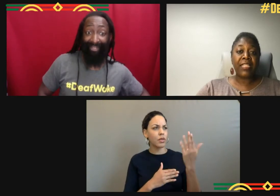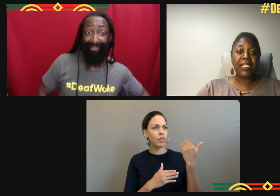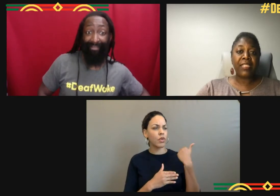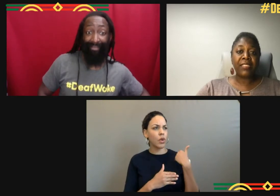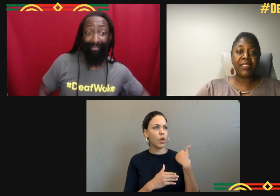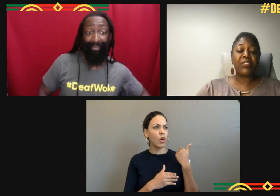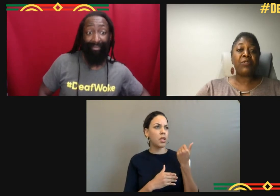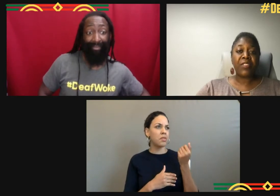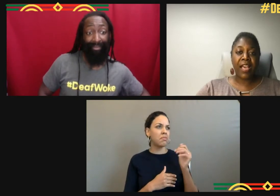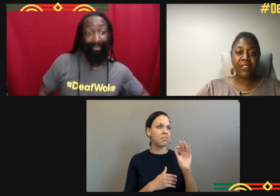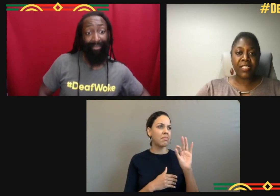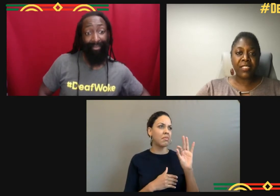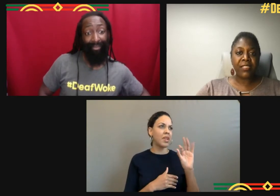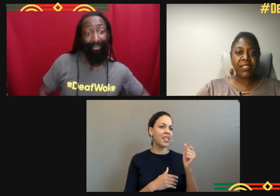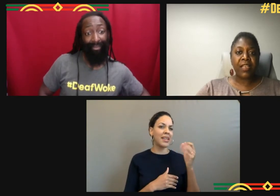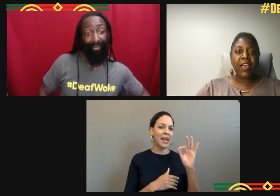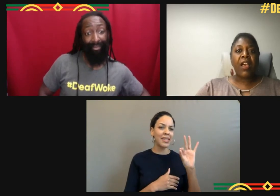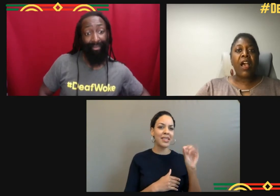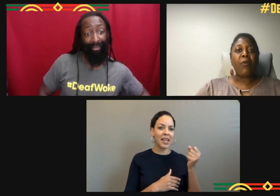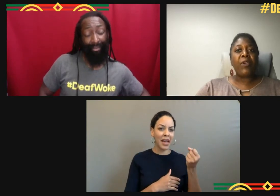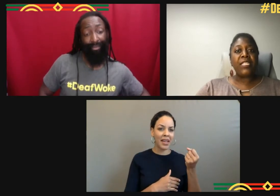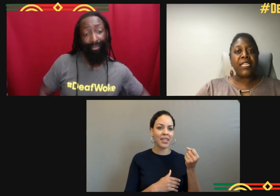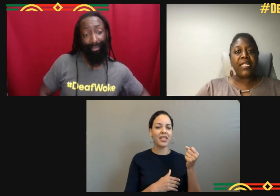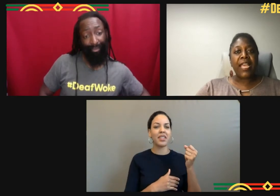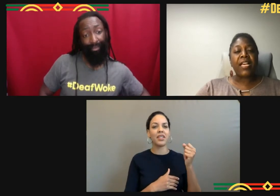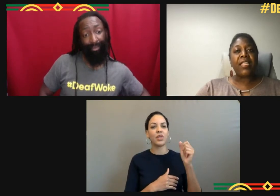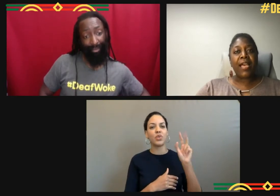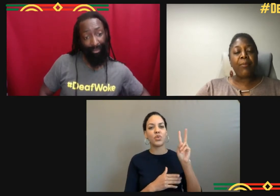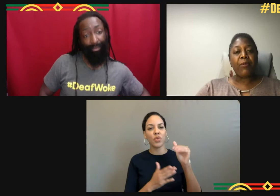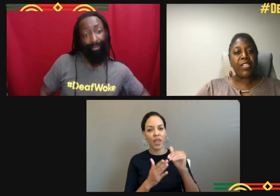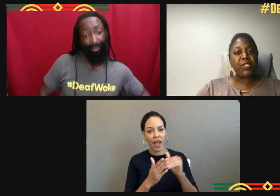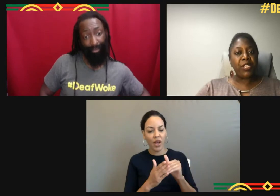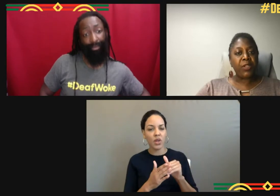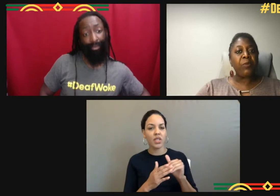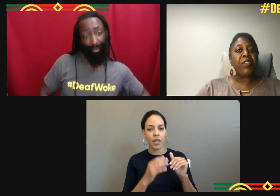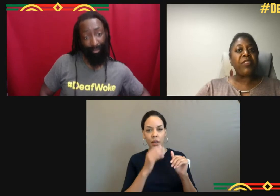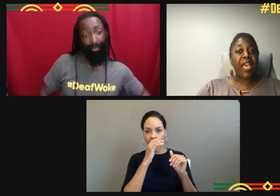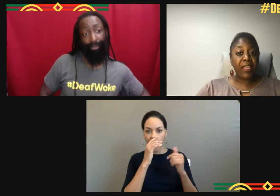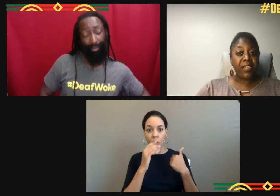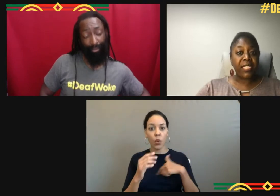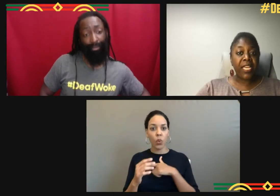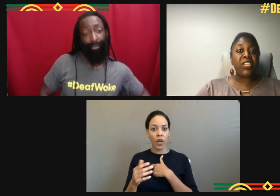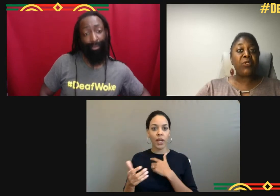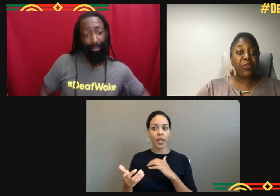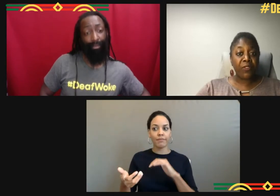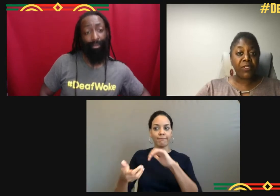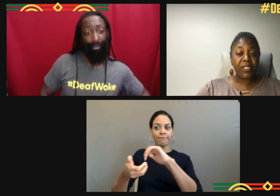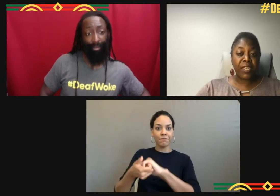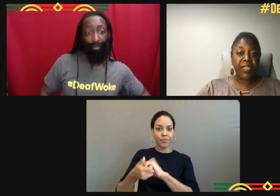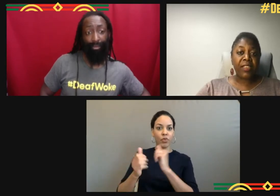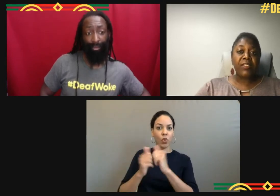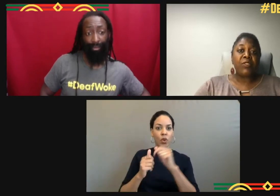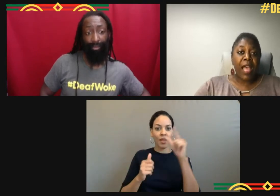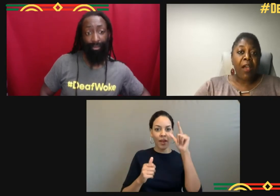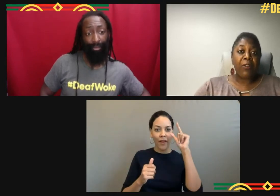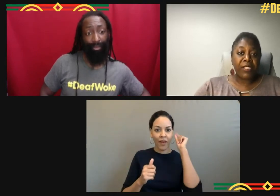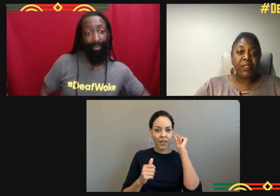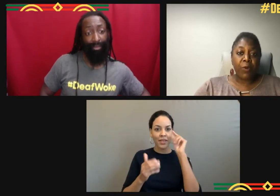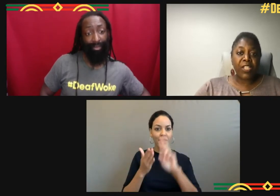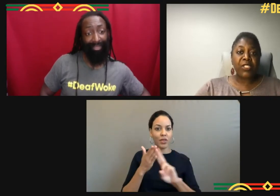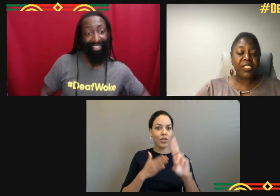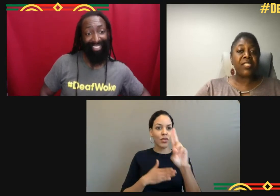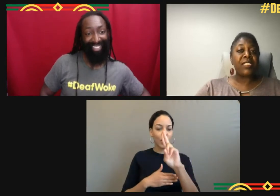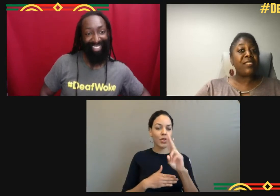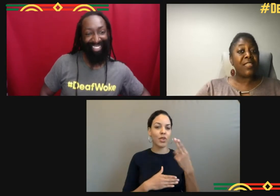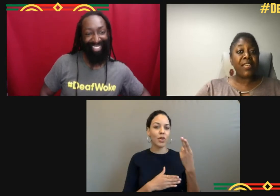late 90s and 2000s, we did a collaboration with Gallaudet University. So Howard